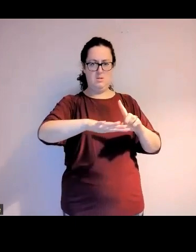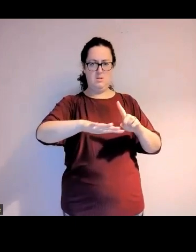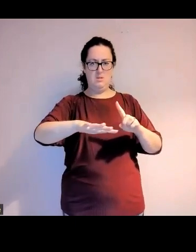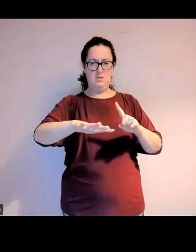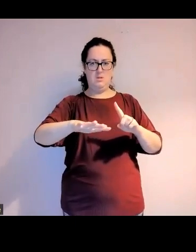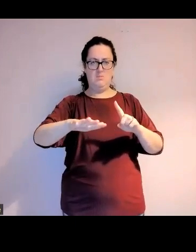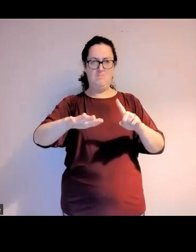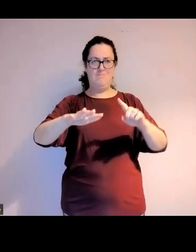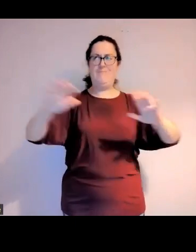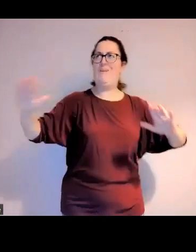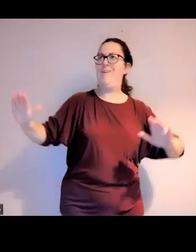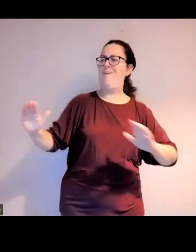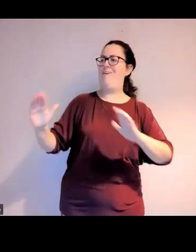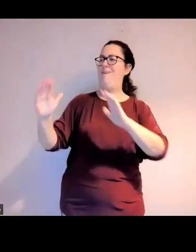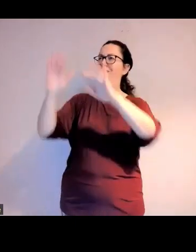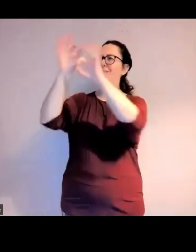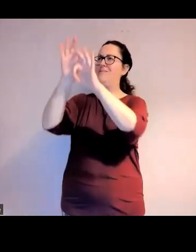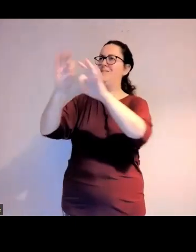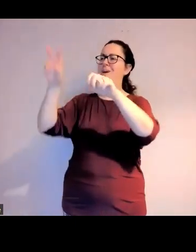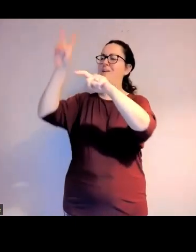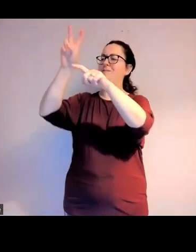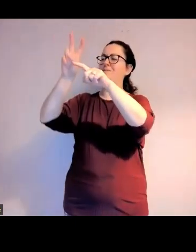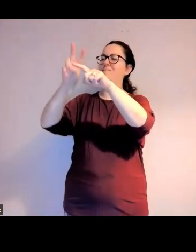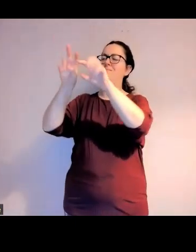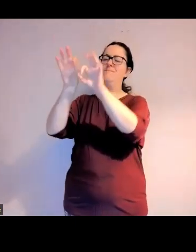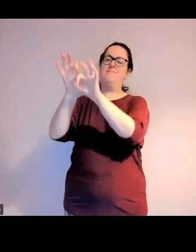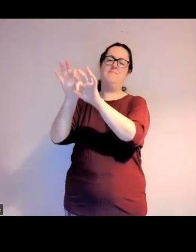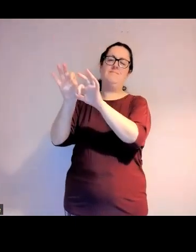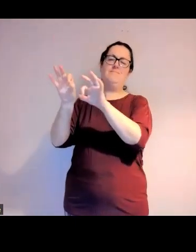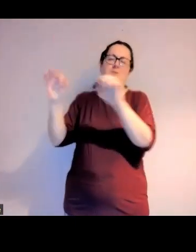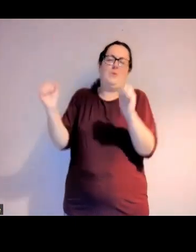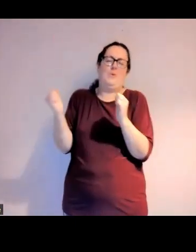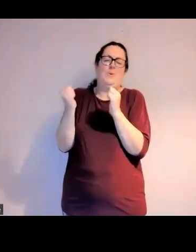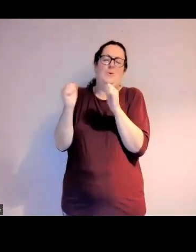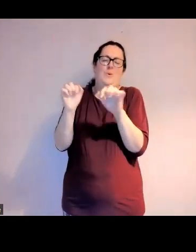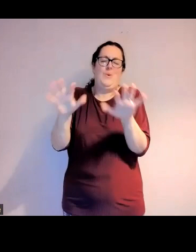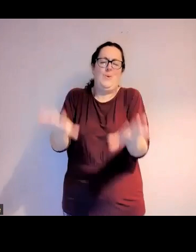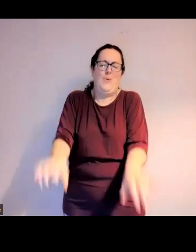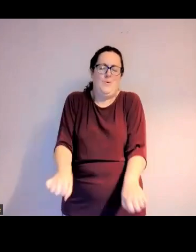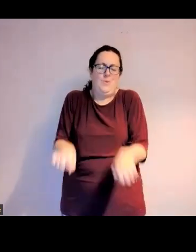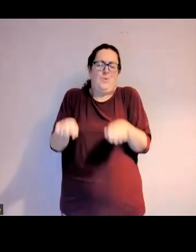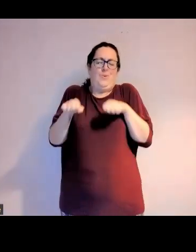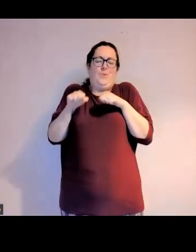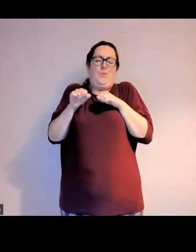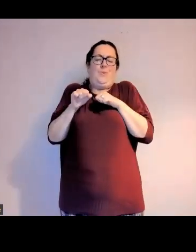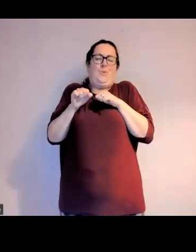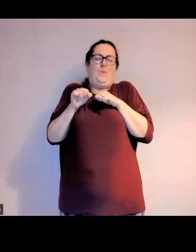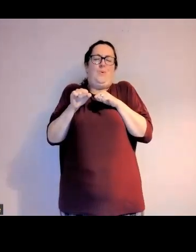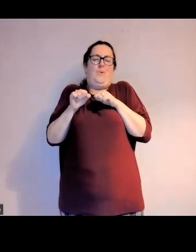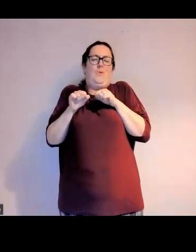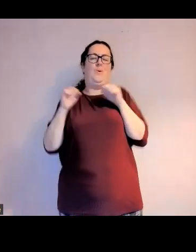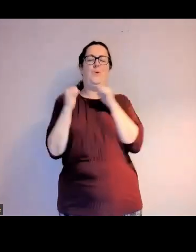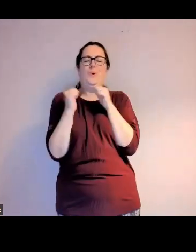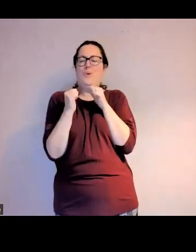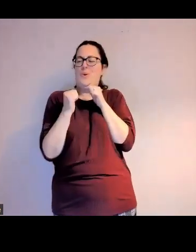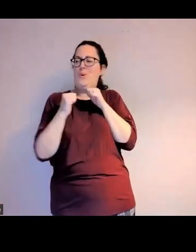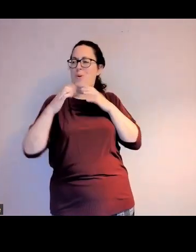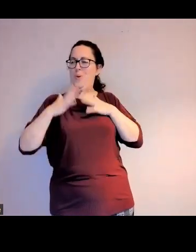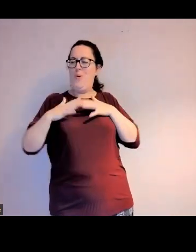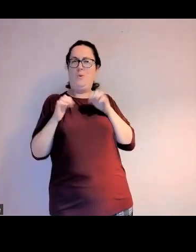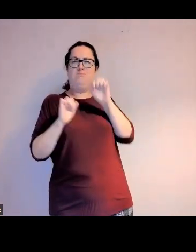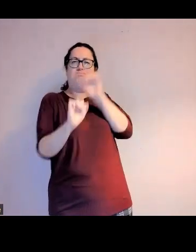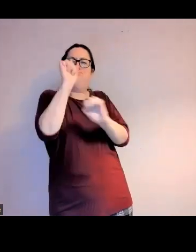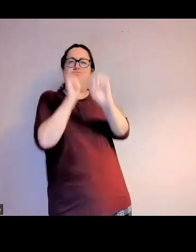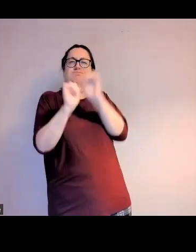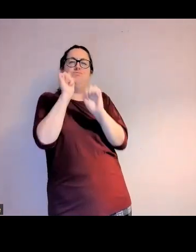Serenely sitting on a silent hillside, huddled under a cozy comforter, bundled bodies bracing